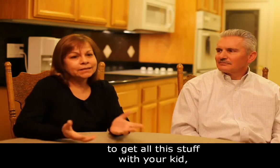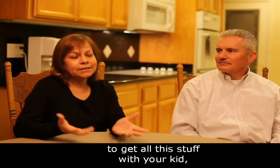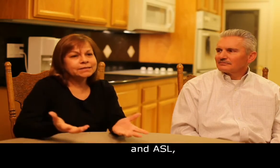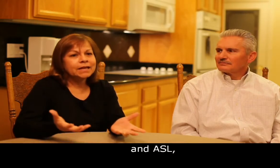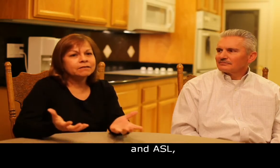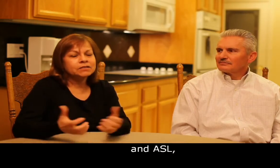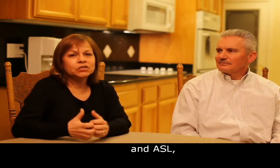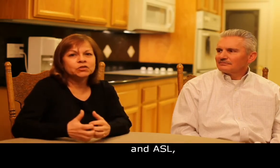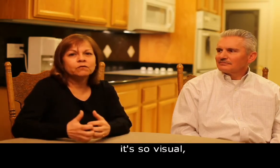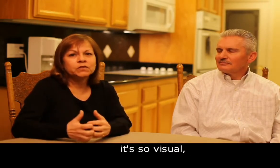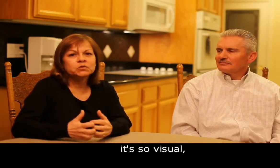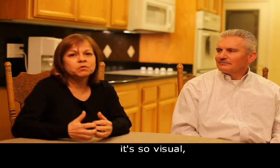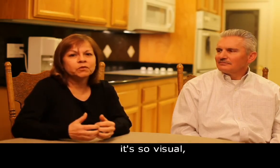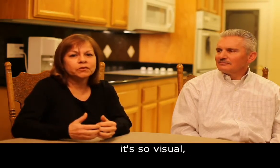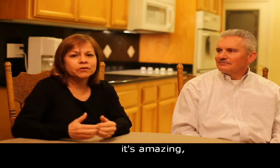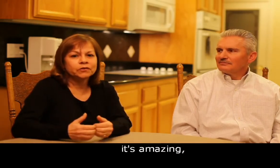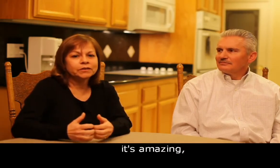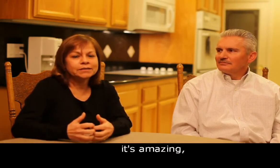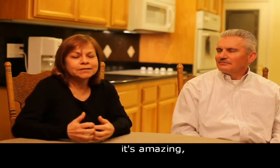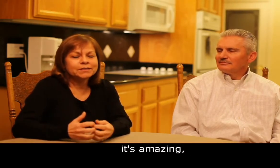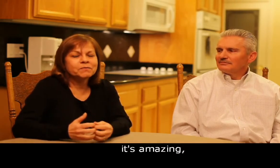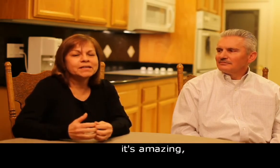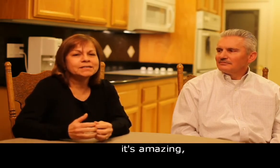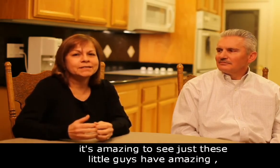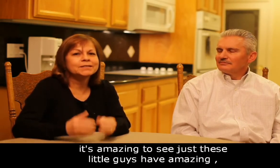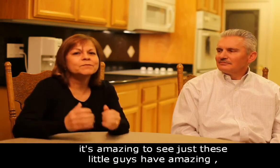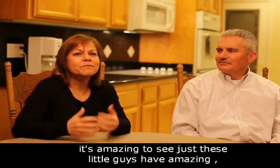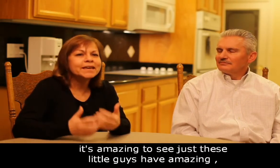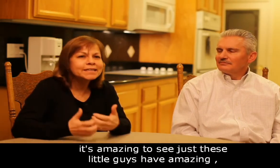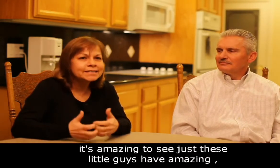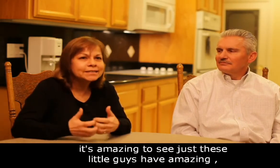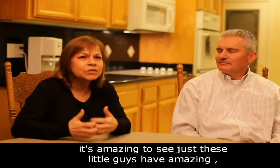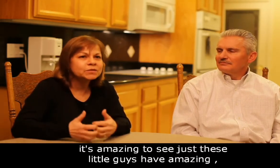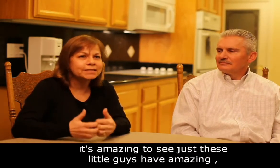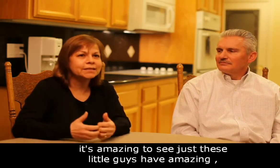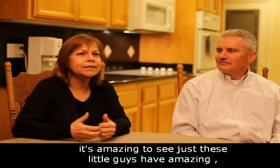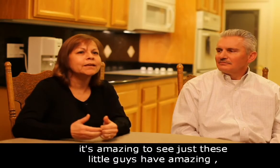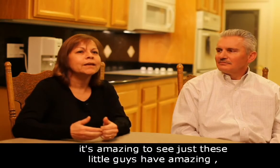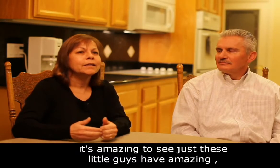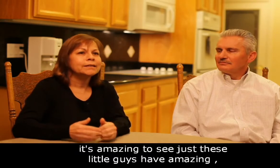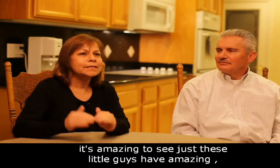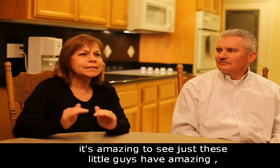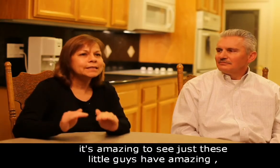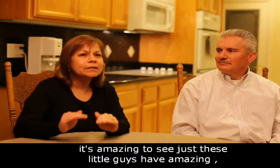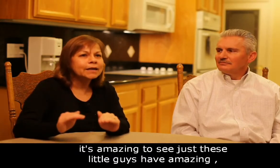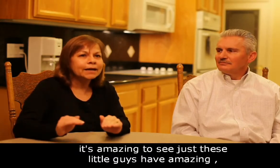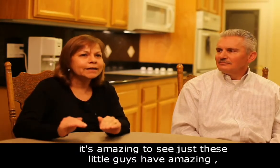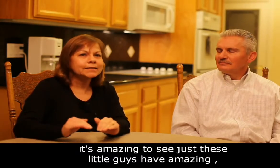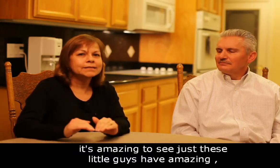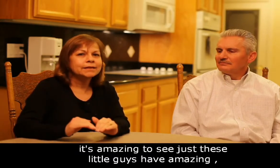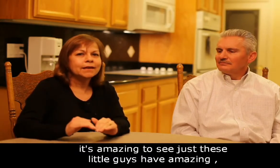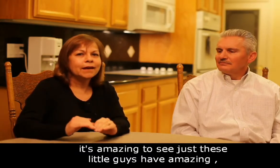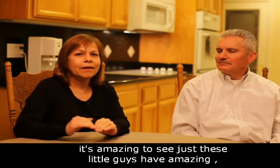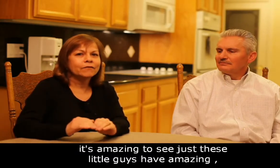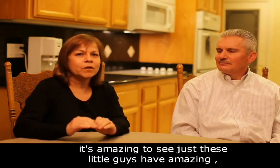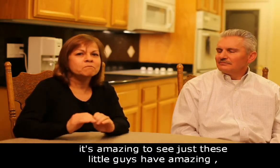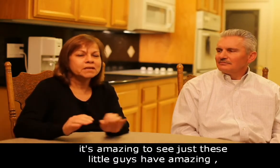it's just so visual. It's amazing. It's amazing to see these little guys have